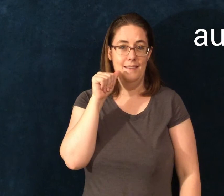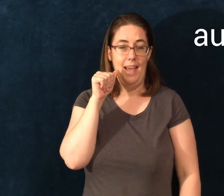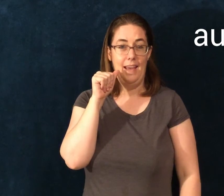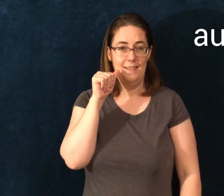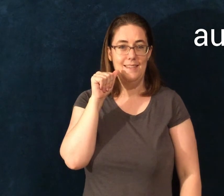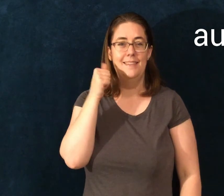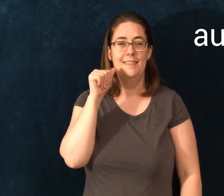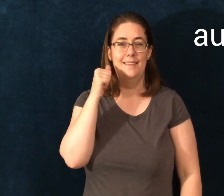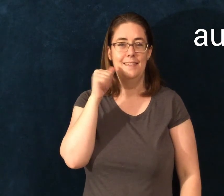Aunt.